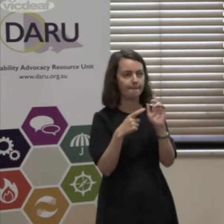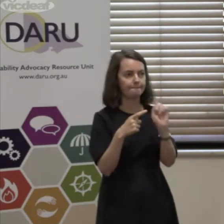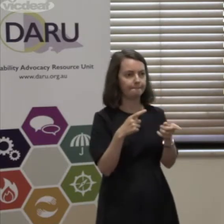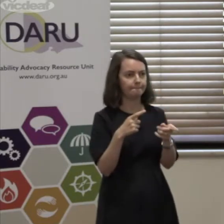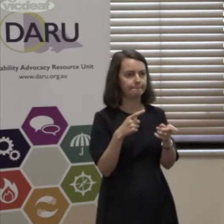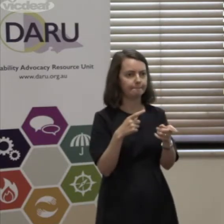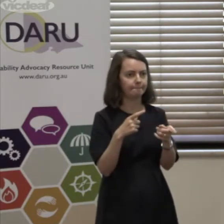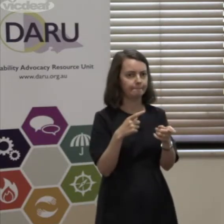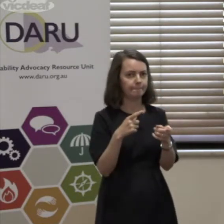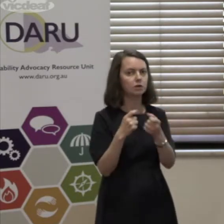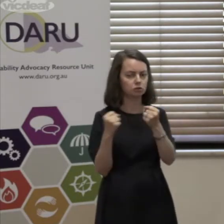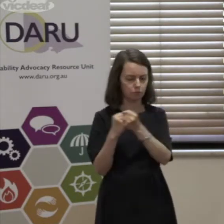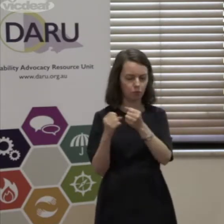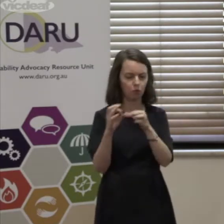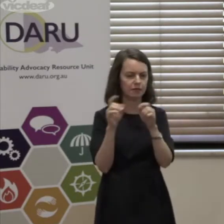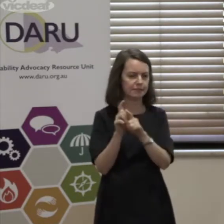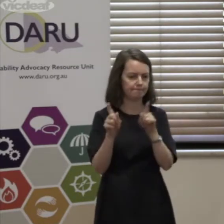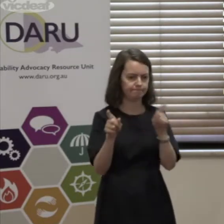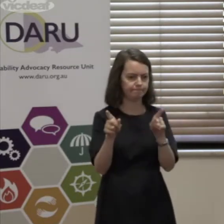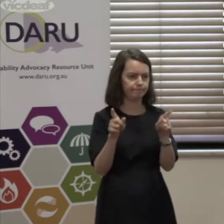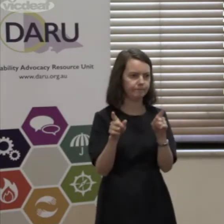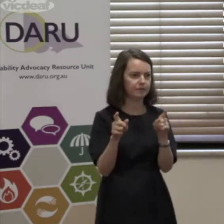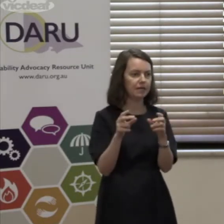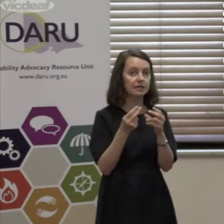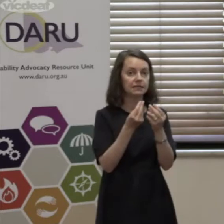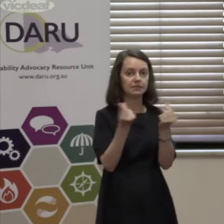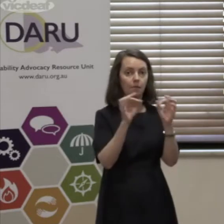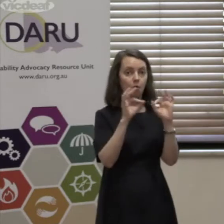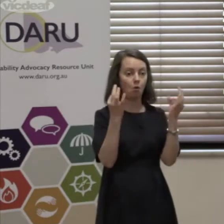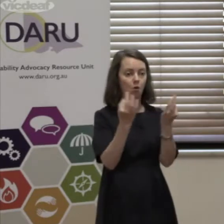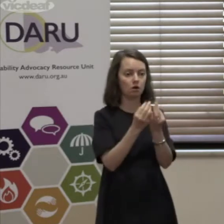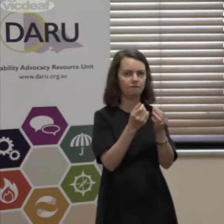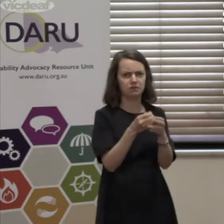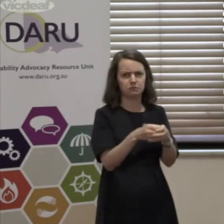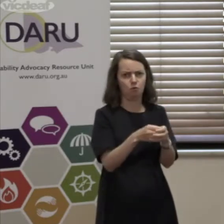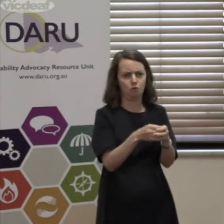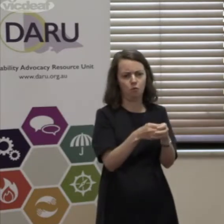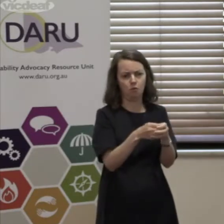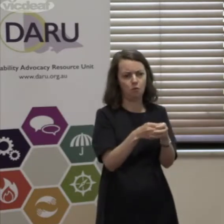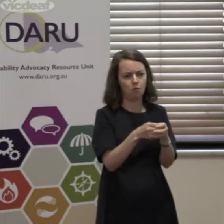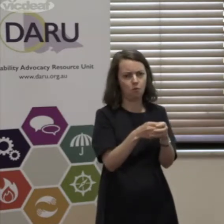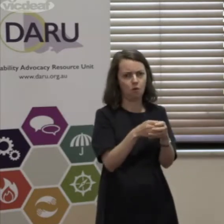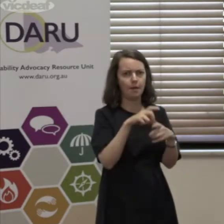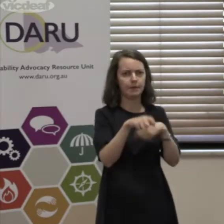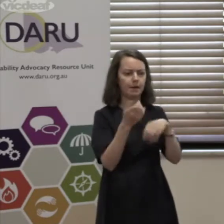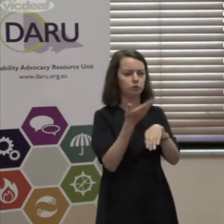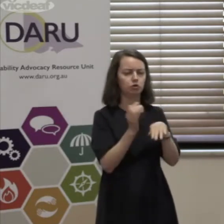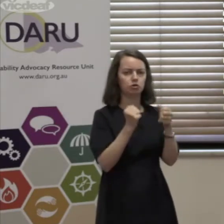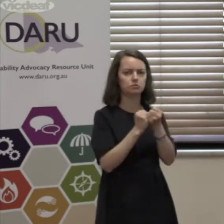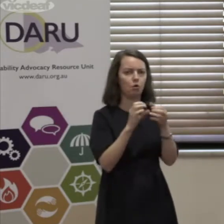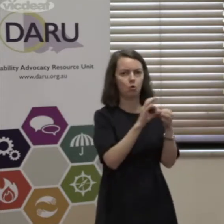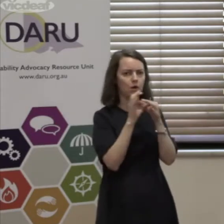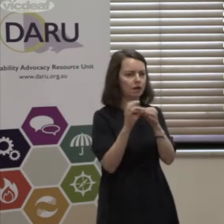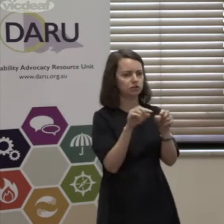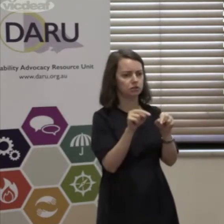And same with the support coordinators. So there are some organisations that are very small who are coming into support coordination where really it's